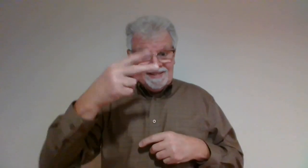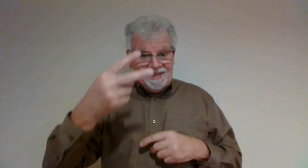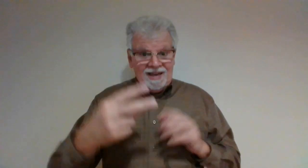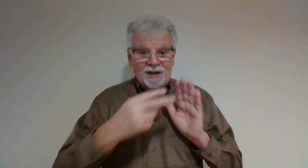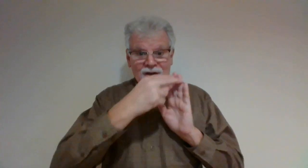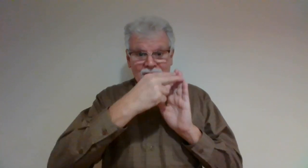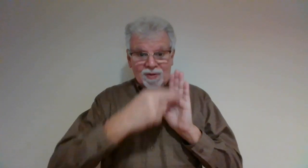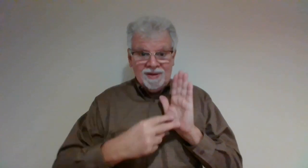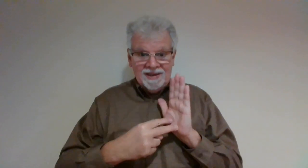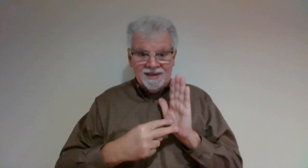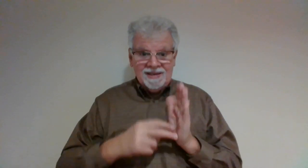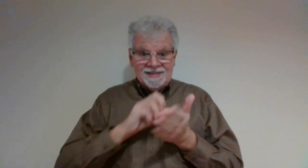Our second reading.